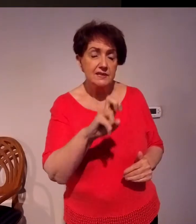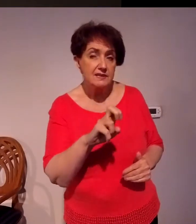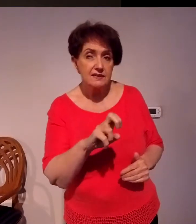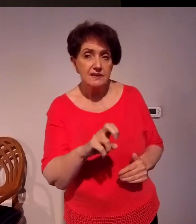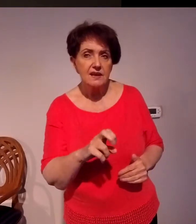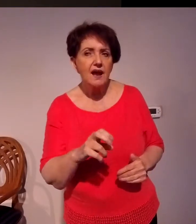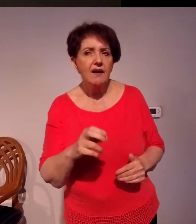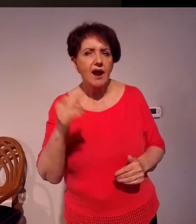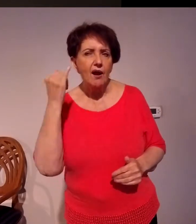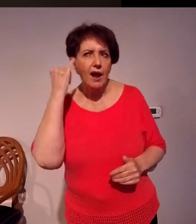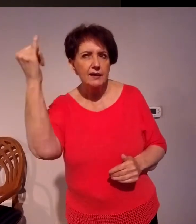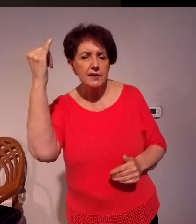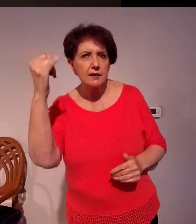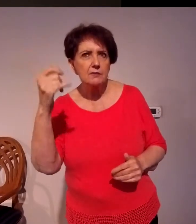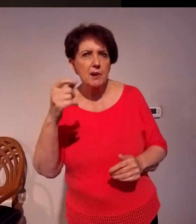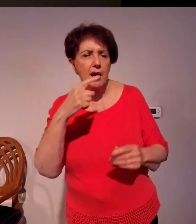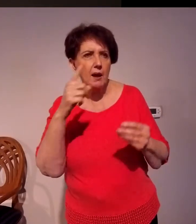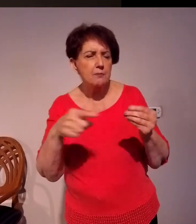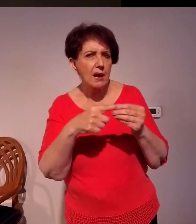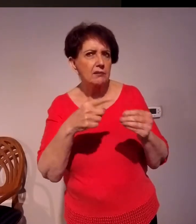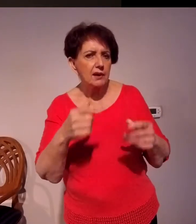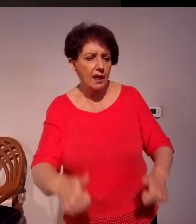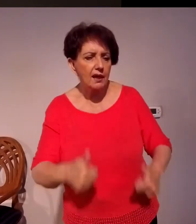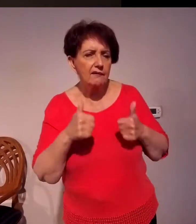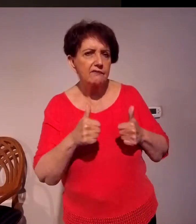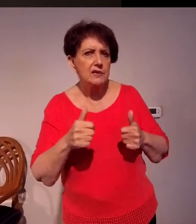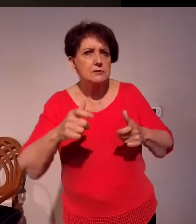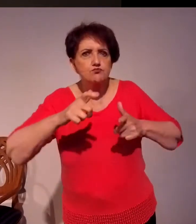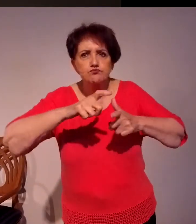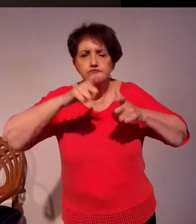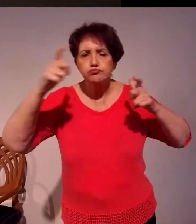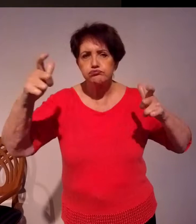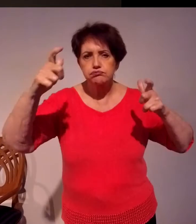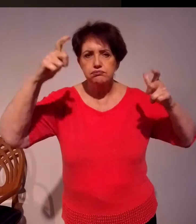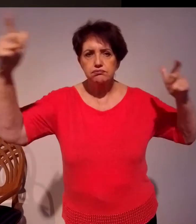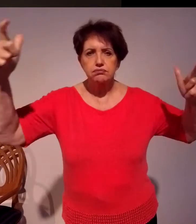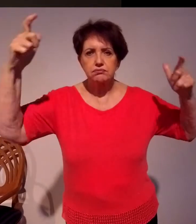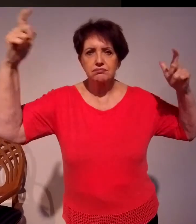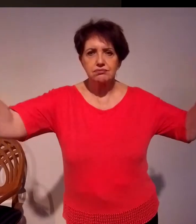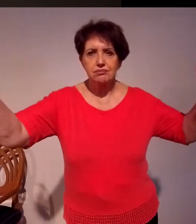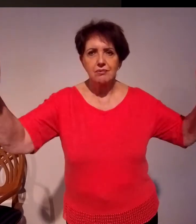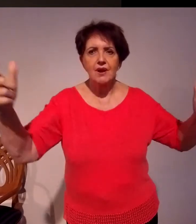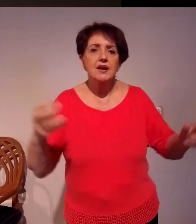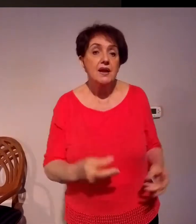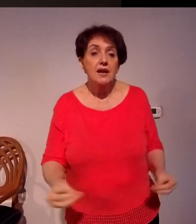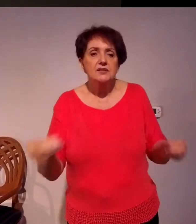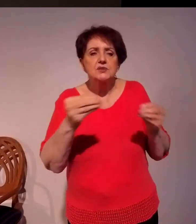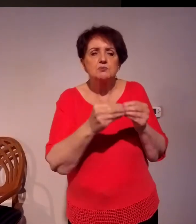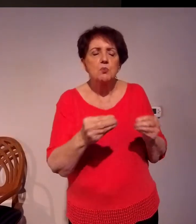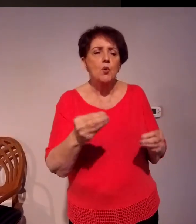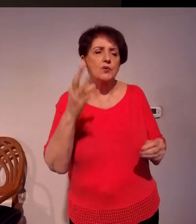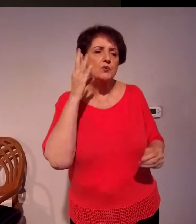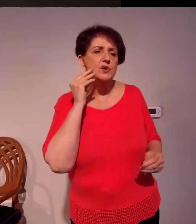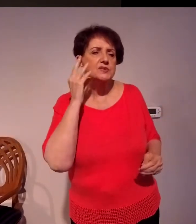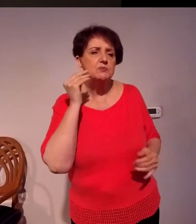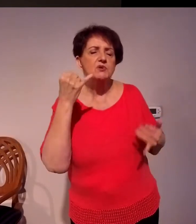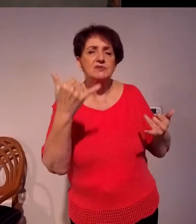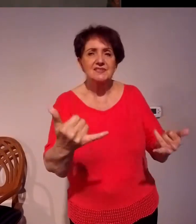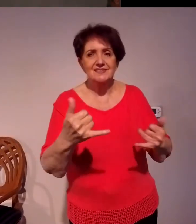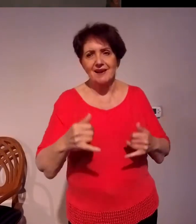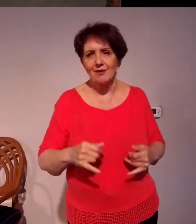idea about our lives. This is the vision of something that is more than we're currently